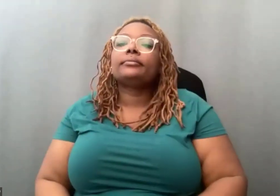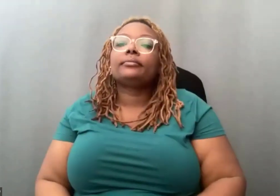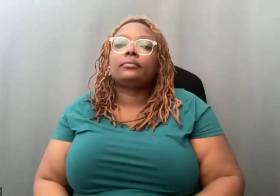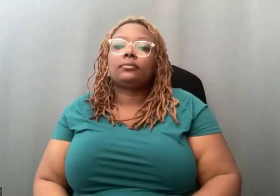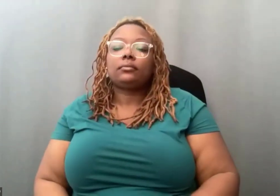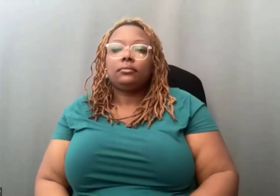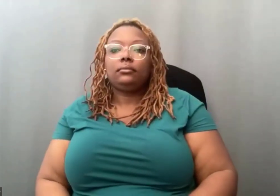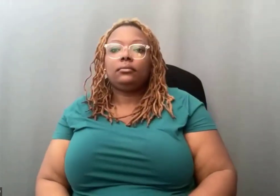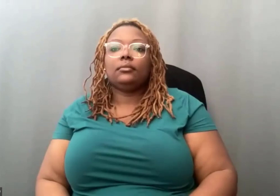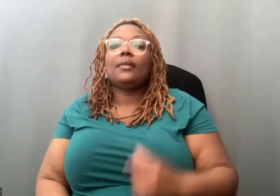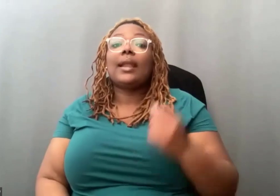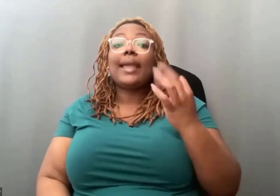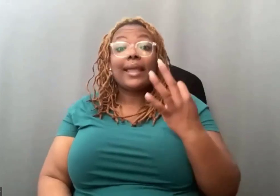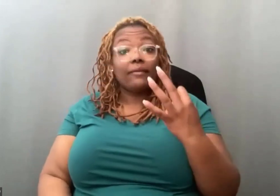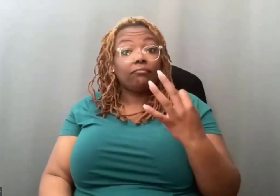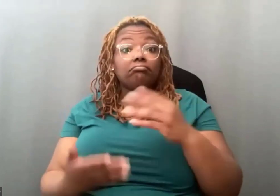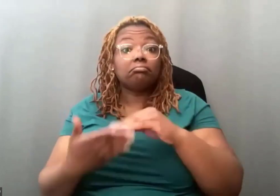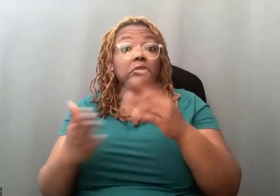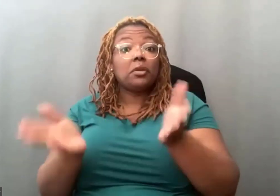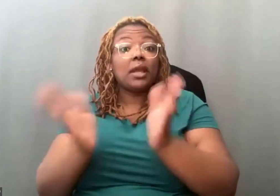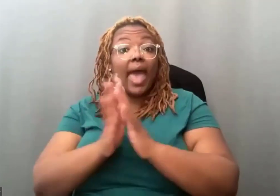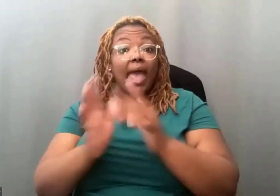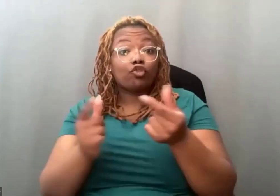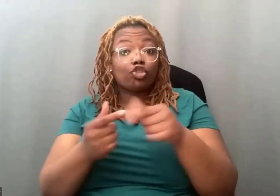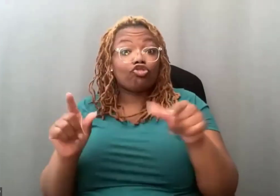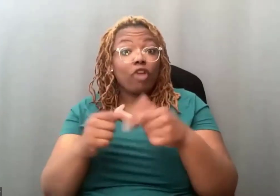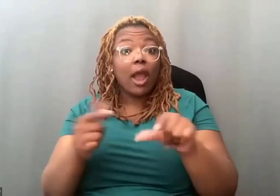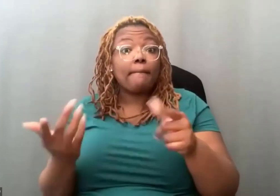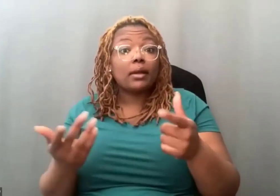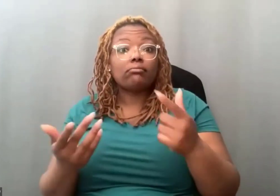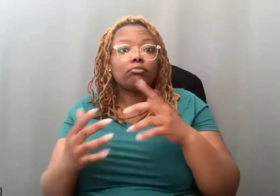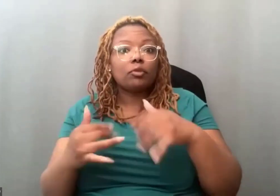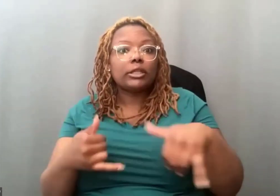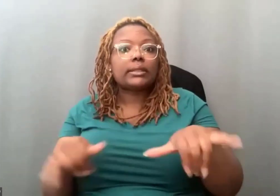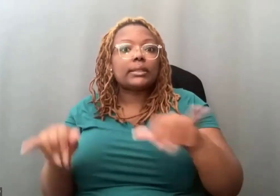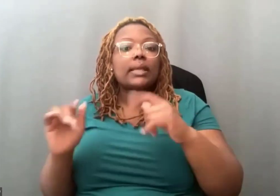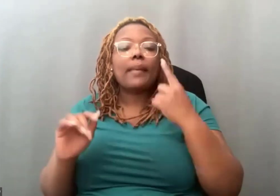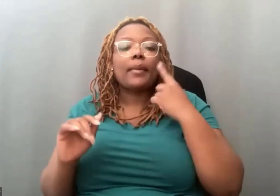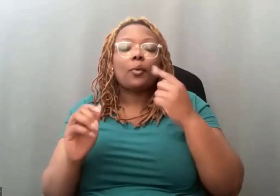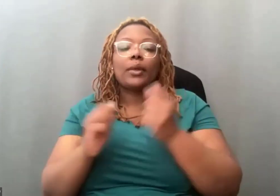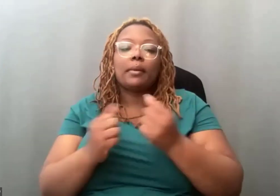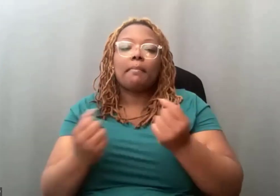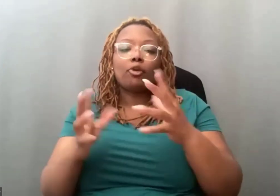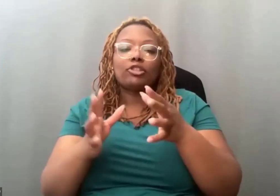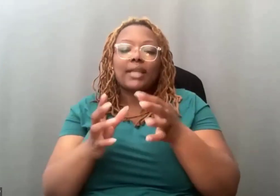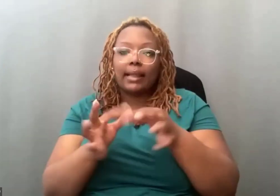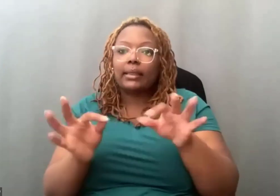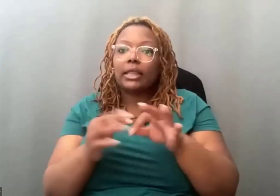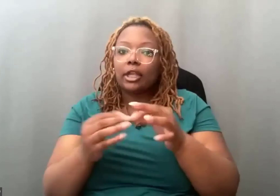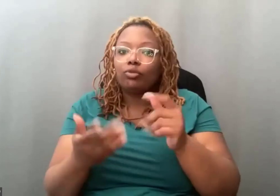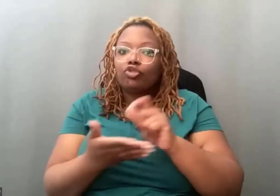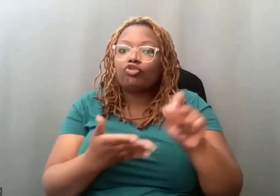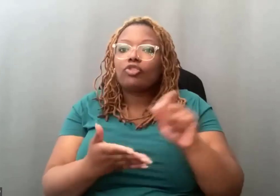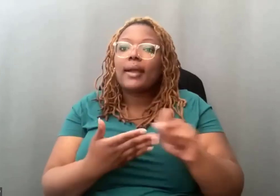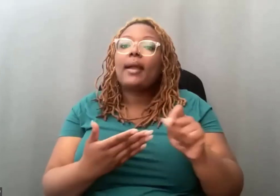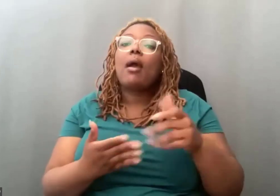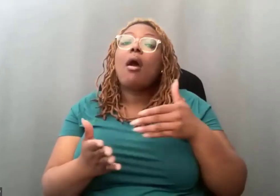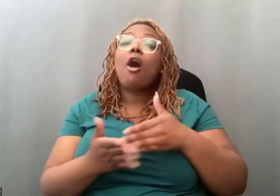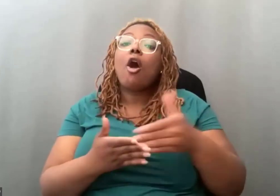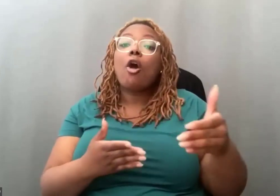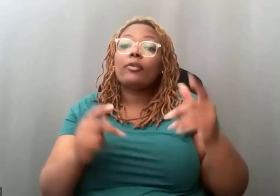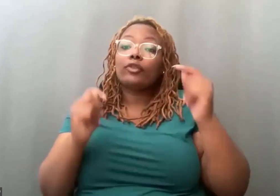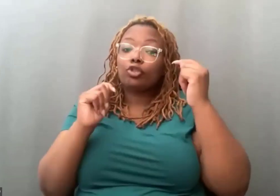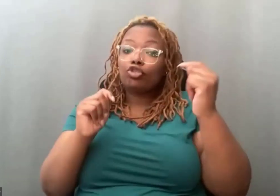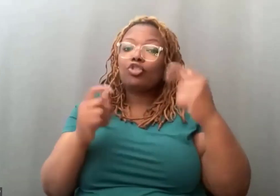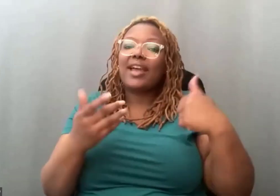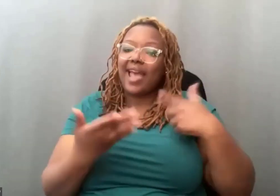does ask for grammar, which is common with our multilingual writers, often the tutor, and I've